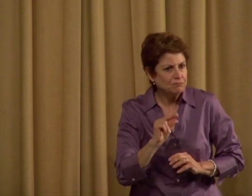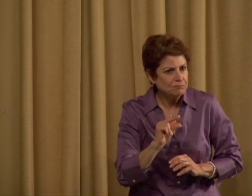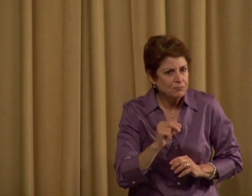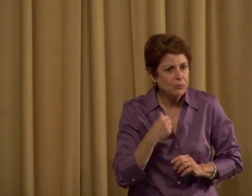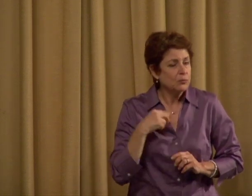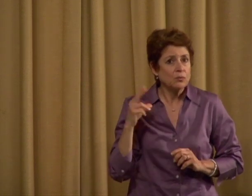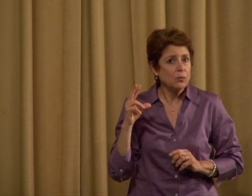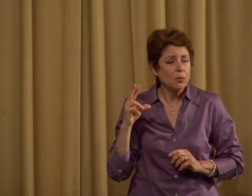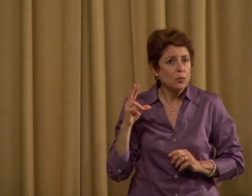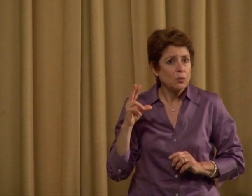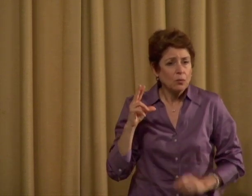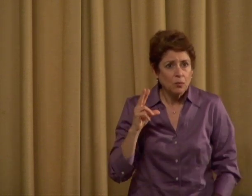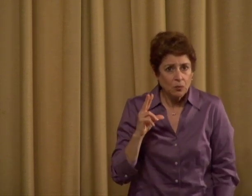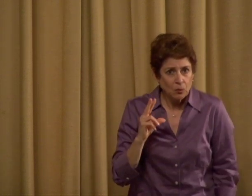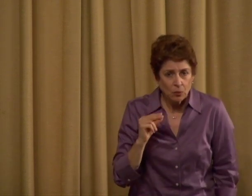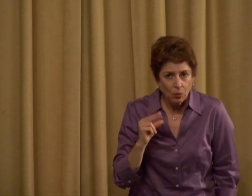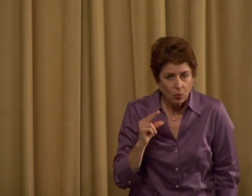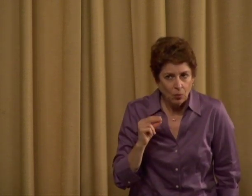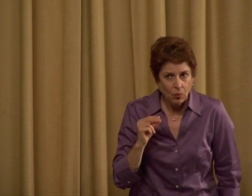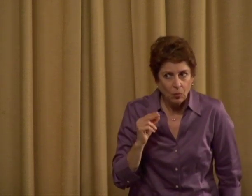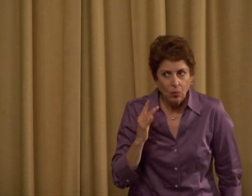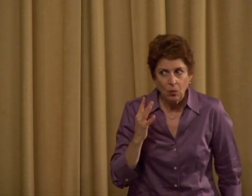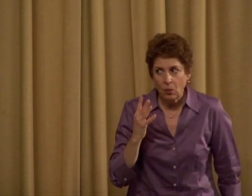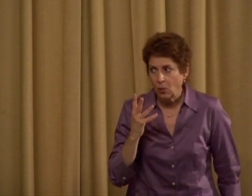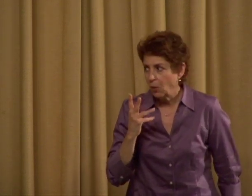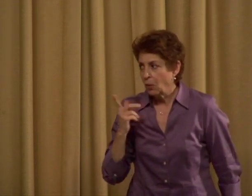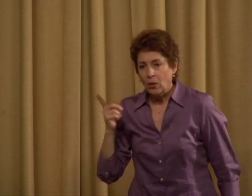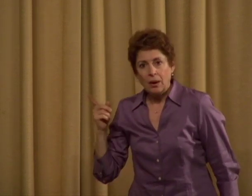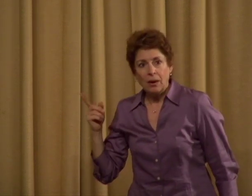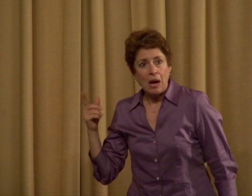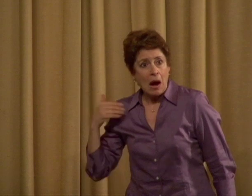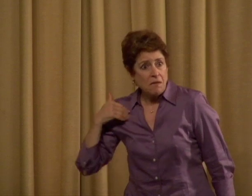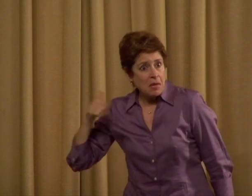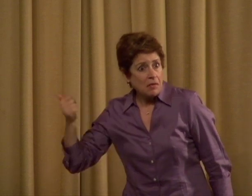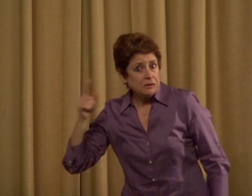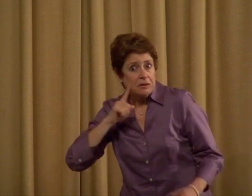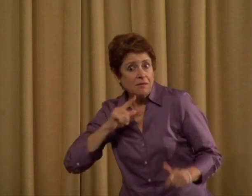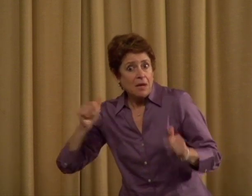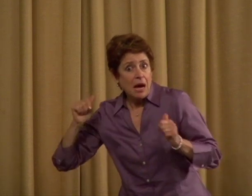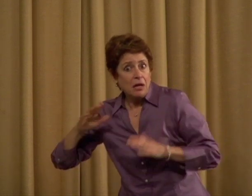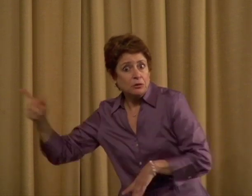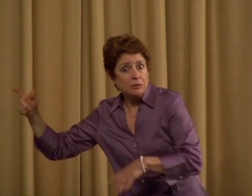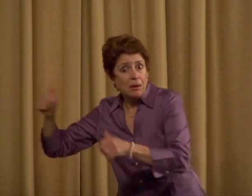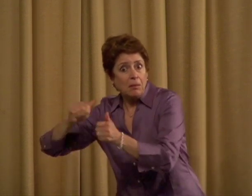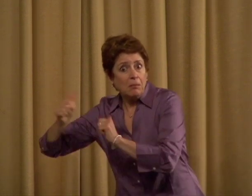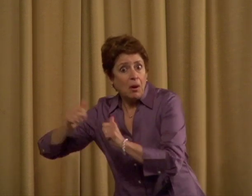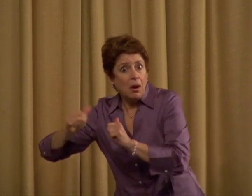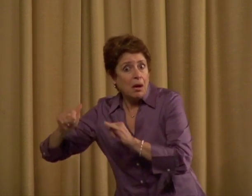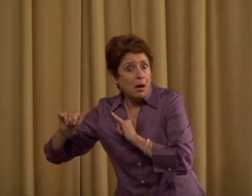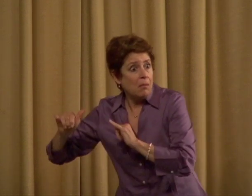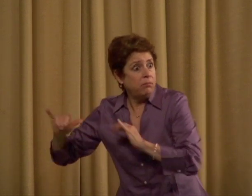skills. And I was told no. I was like, no. I said, well, do you have other deaf